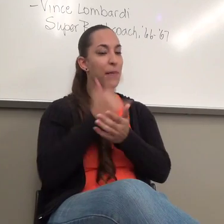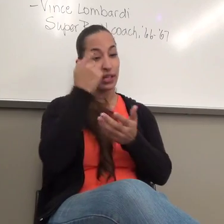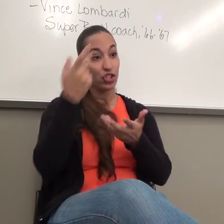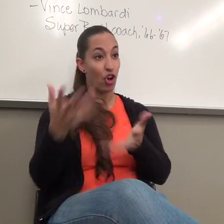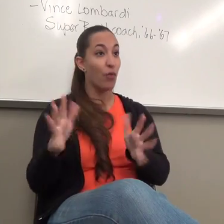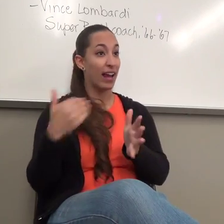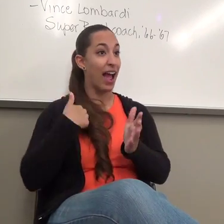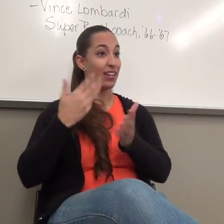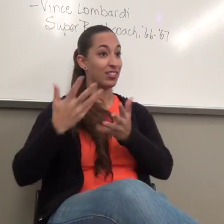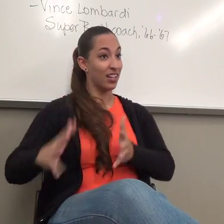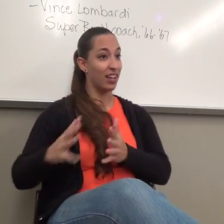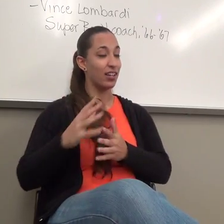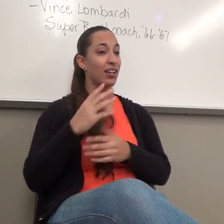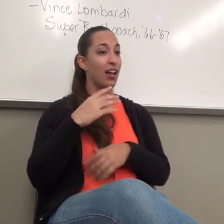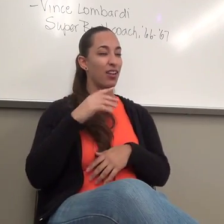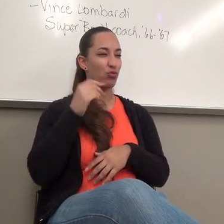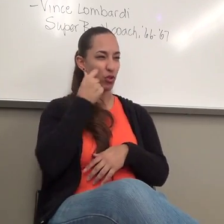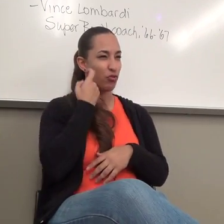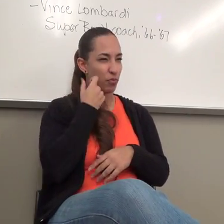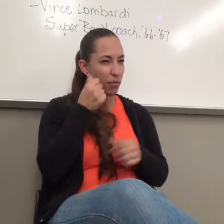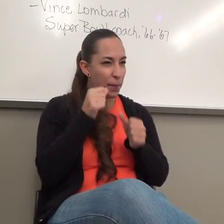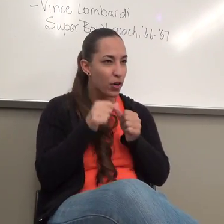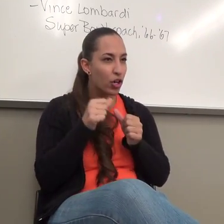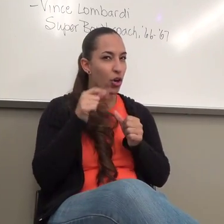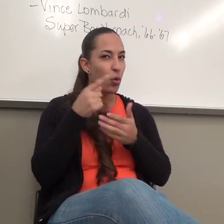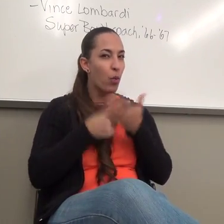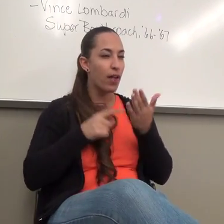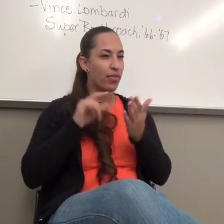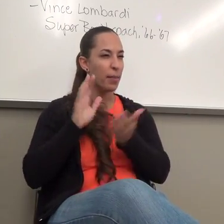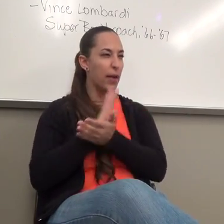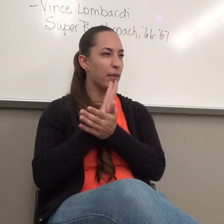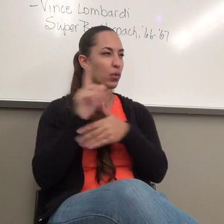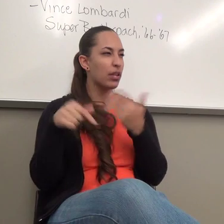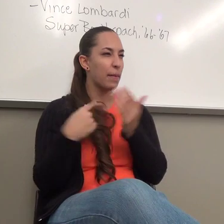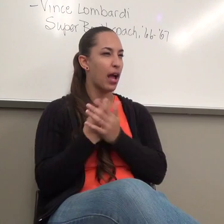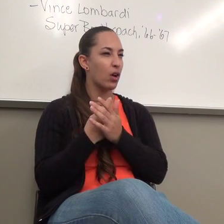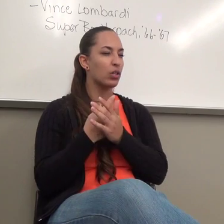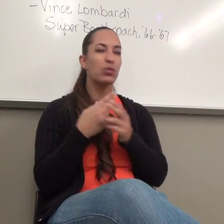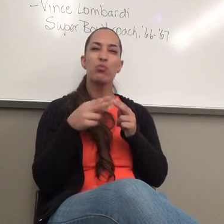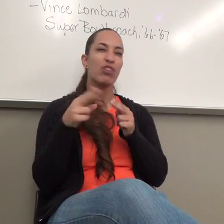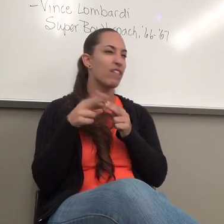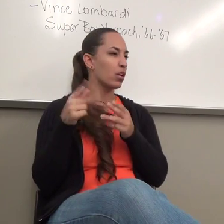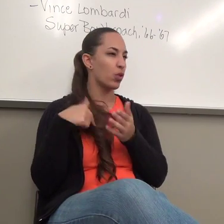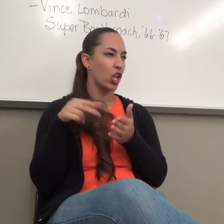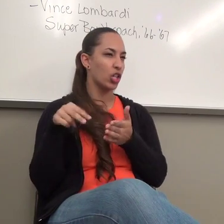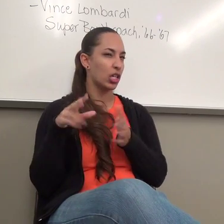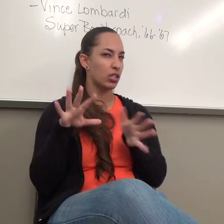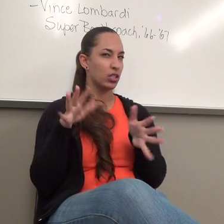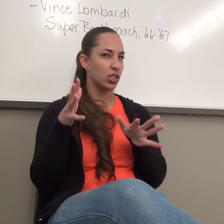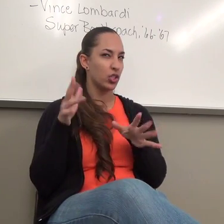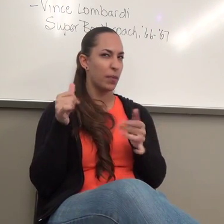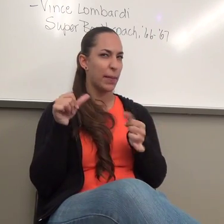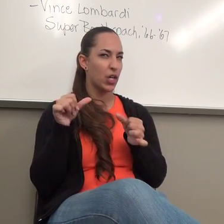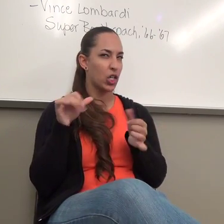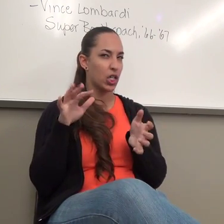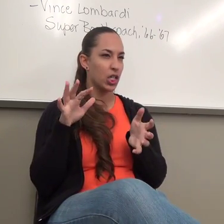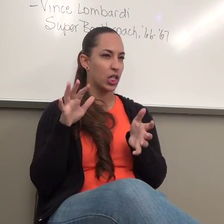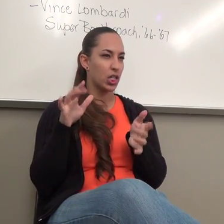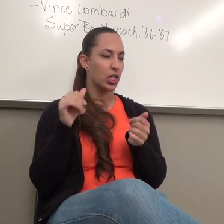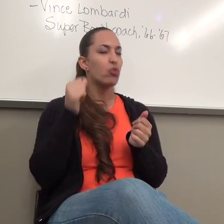paper the other day. Do you remember what that paper was about? We just looked at it very briefly. Remember we looked at the first and last